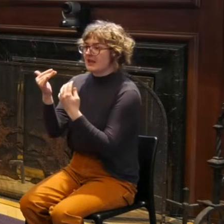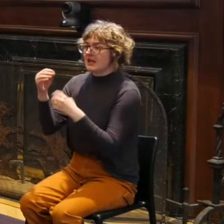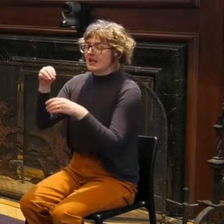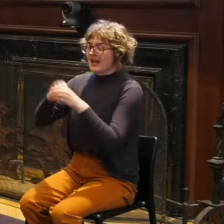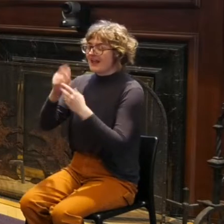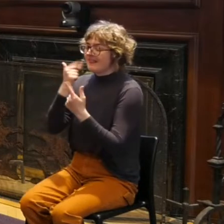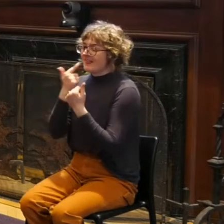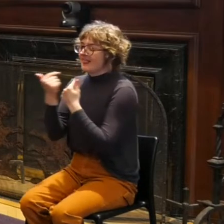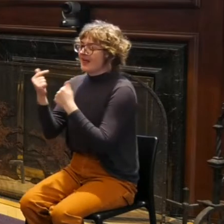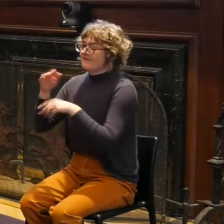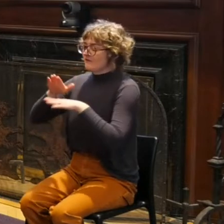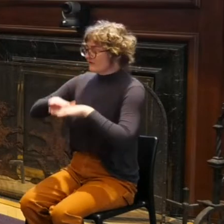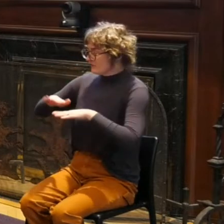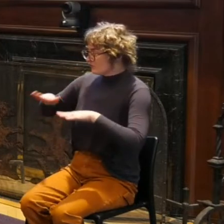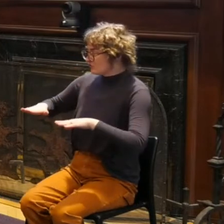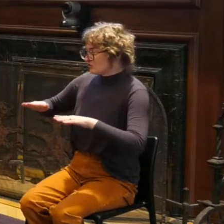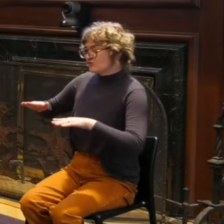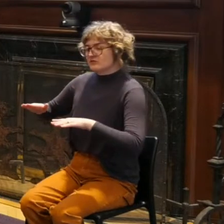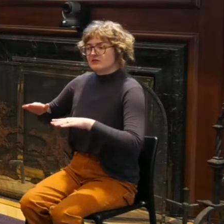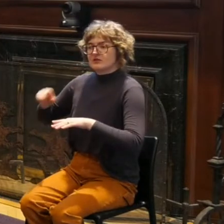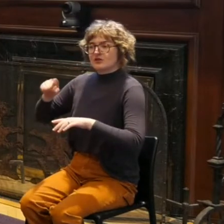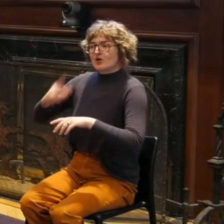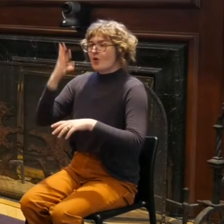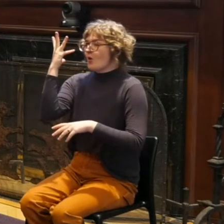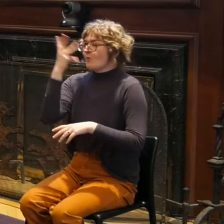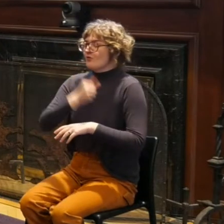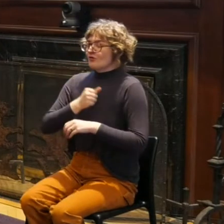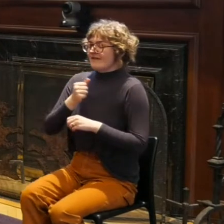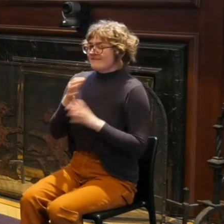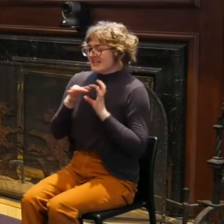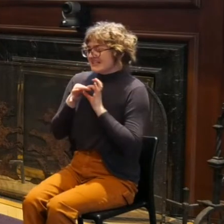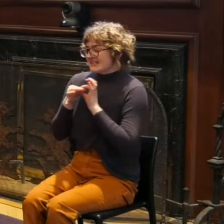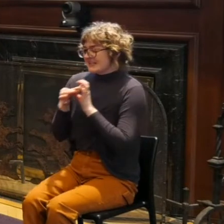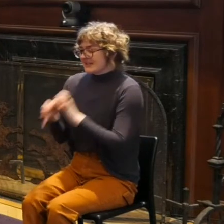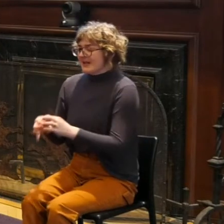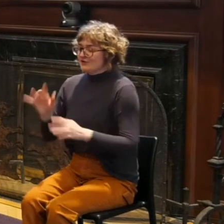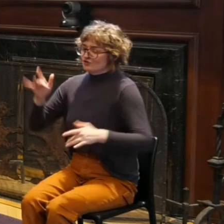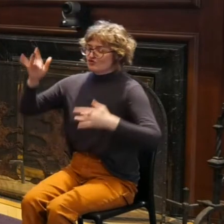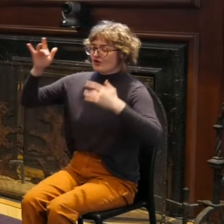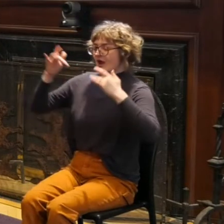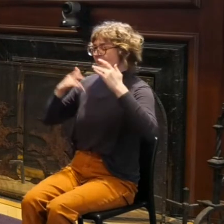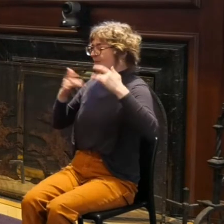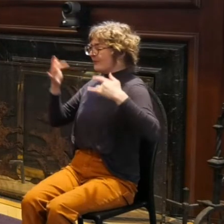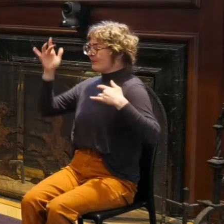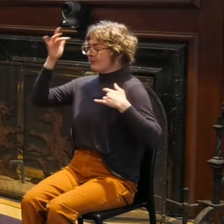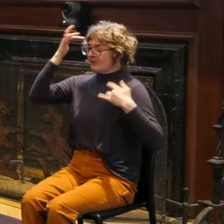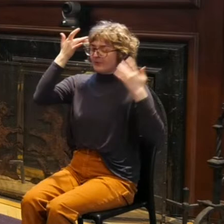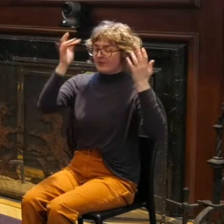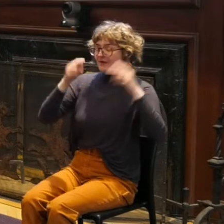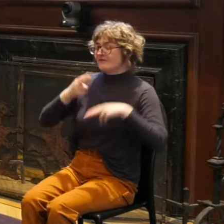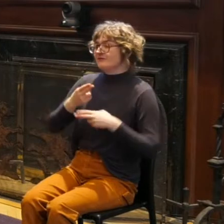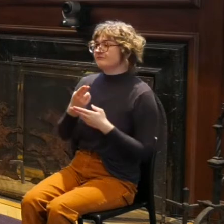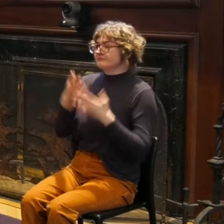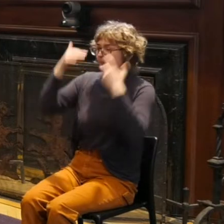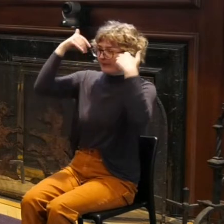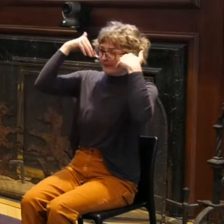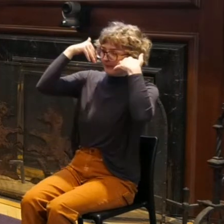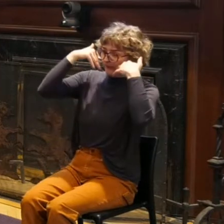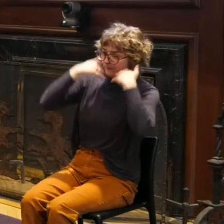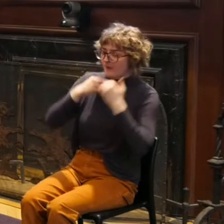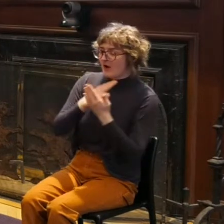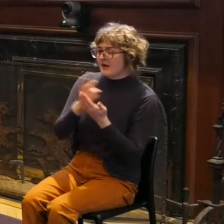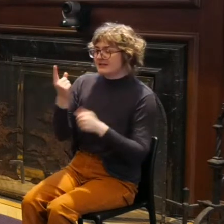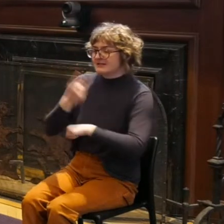laughter of your children. Your beauty crouches in the shine of your skin after an honest day.